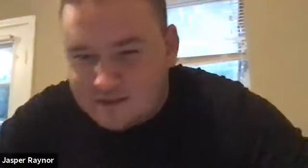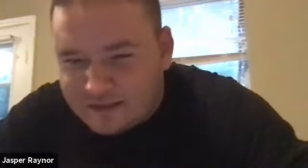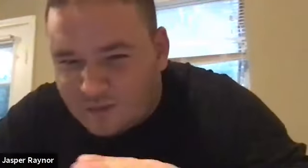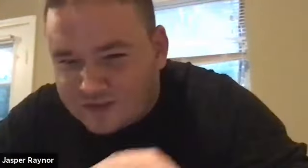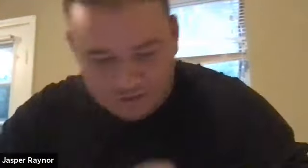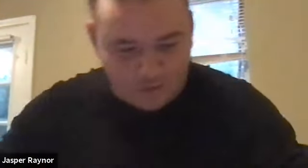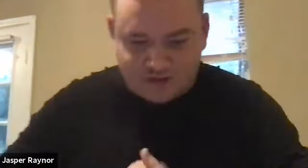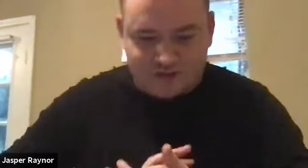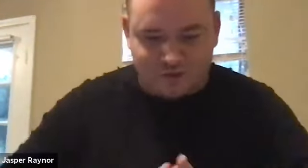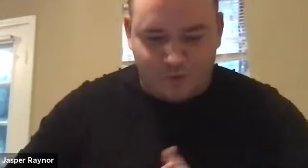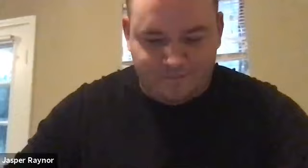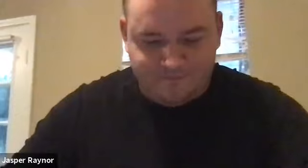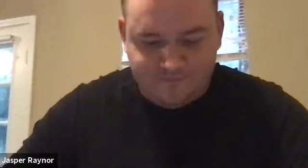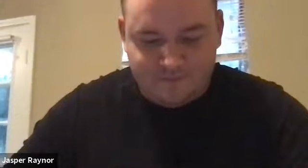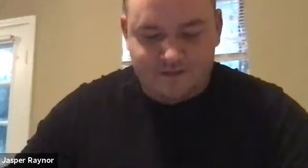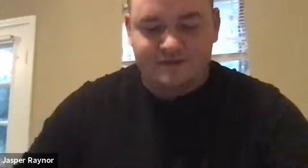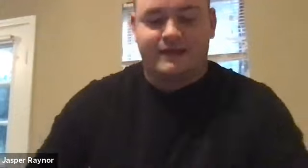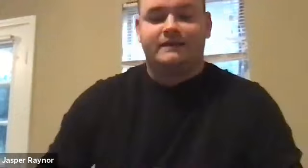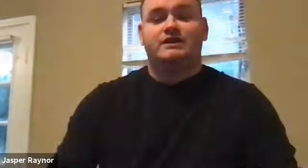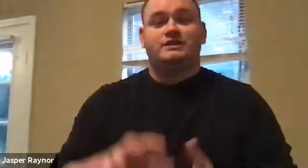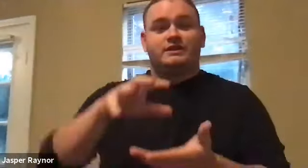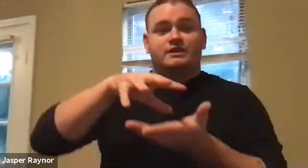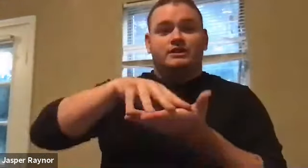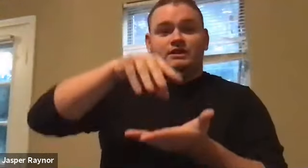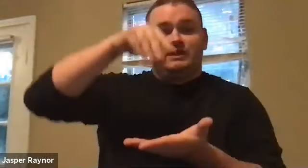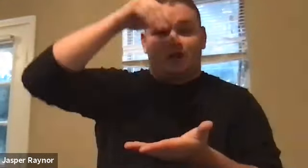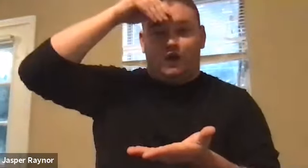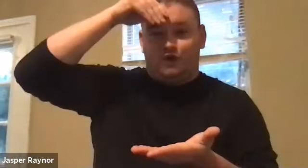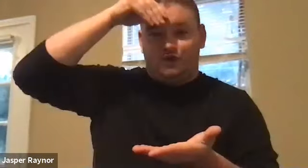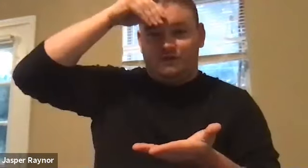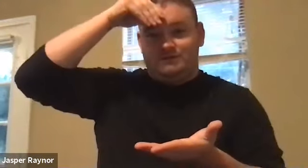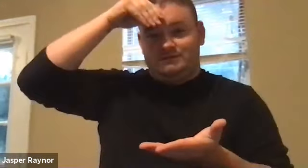Any questions? No questions. Cool. Okay. Learn.